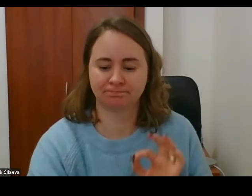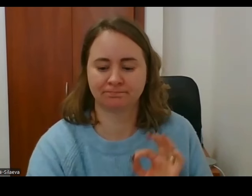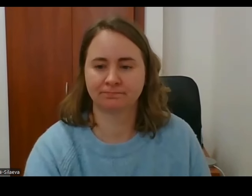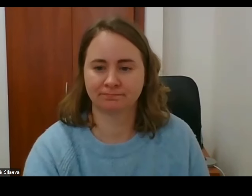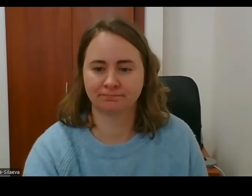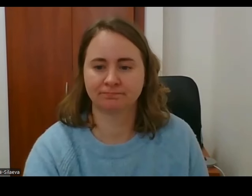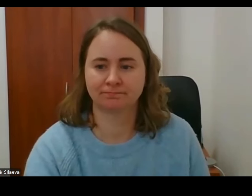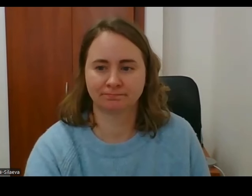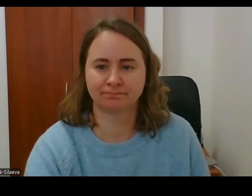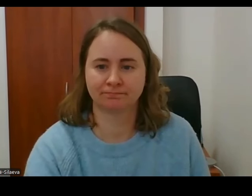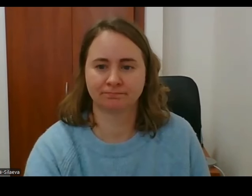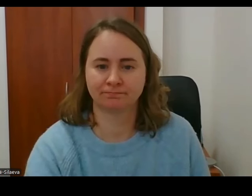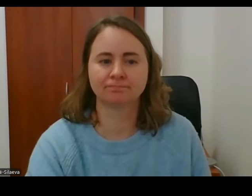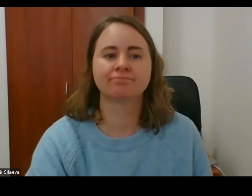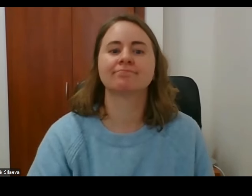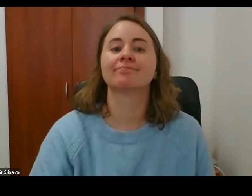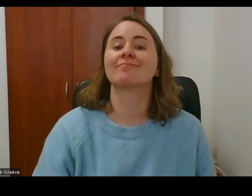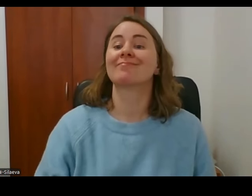deaf.